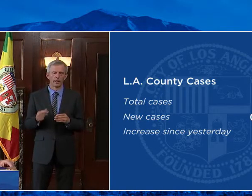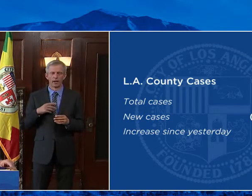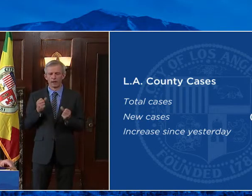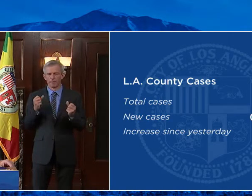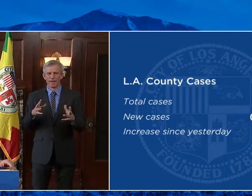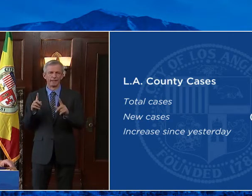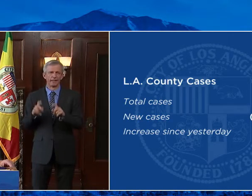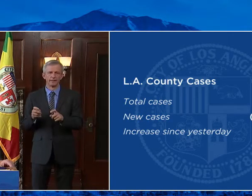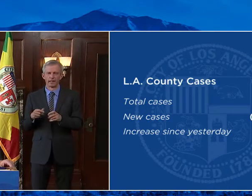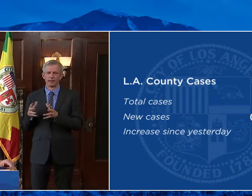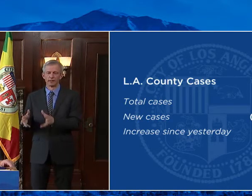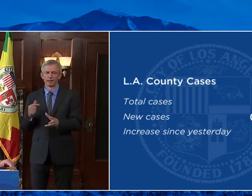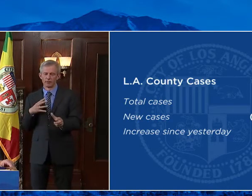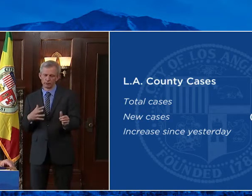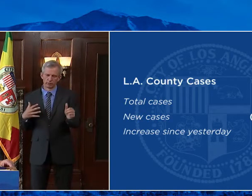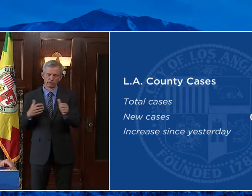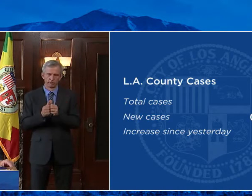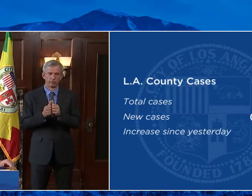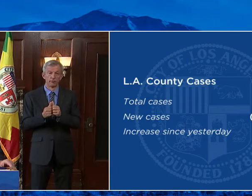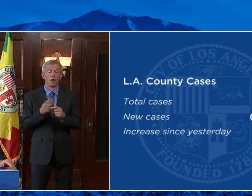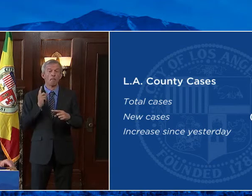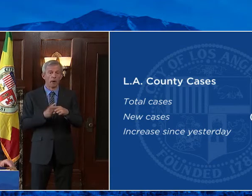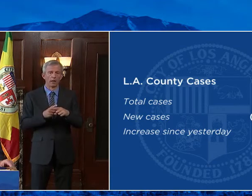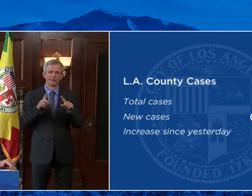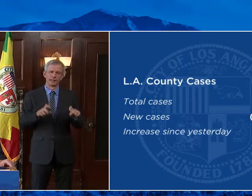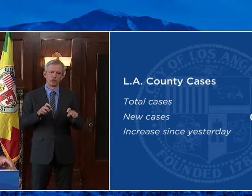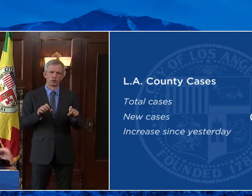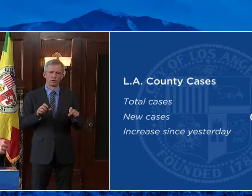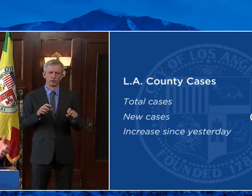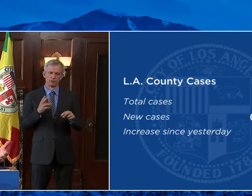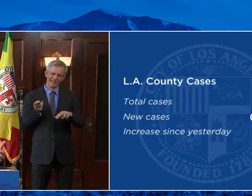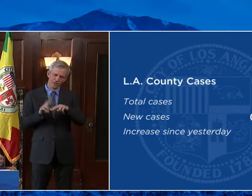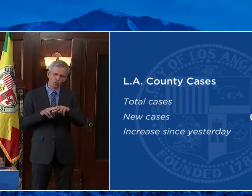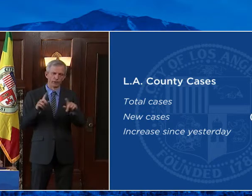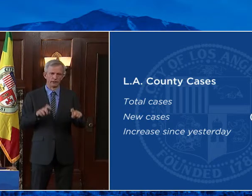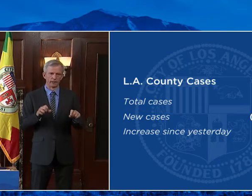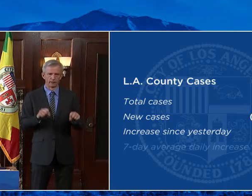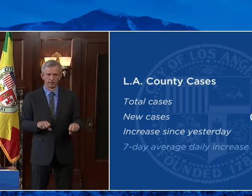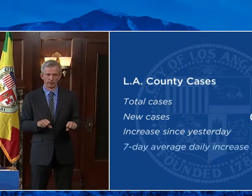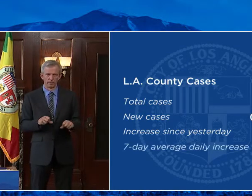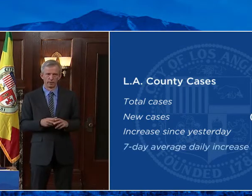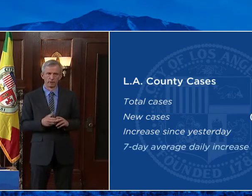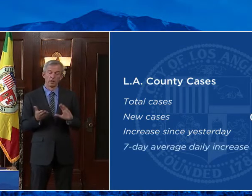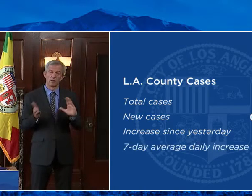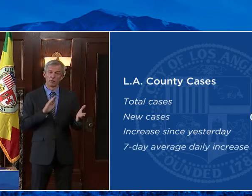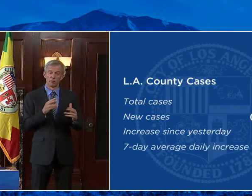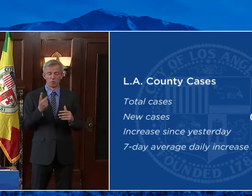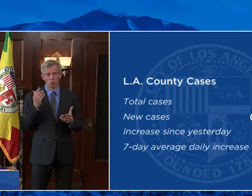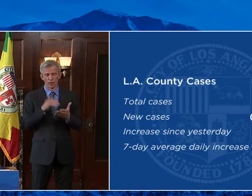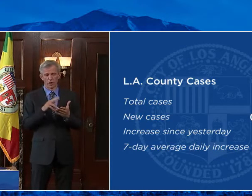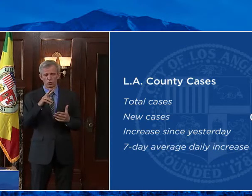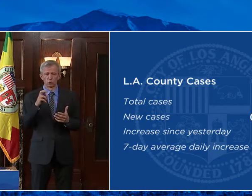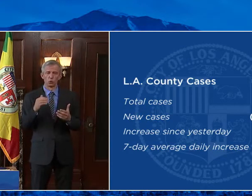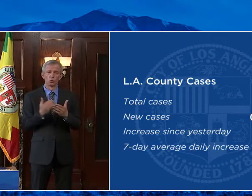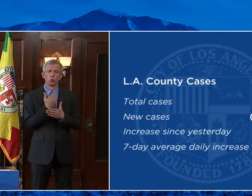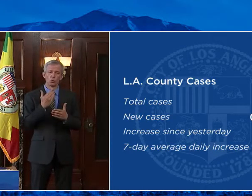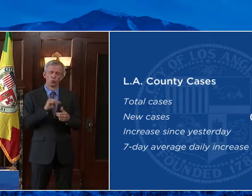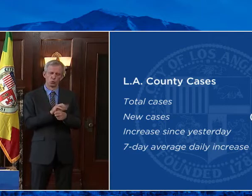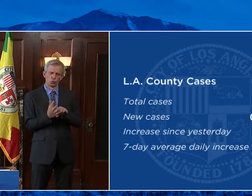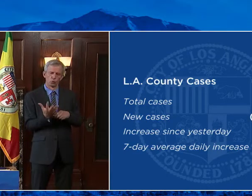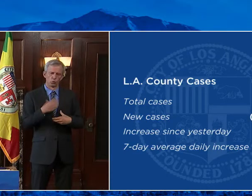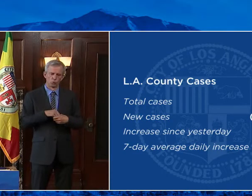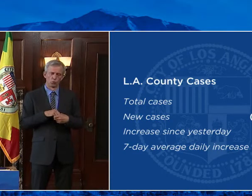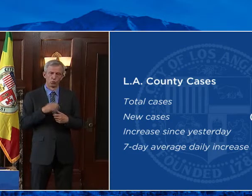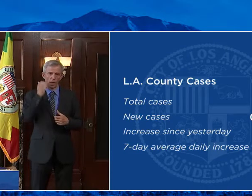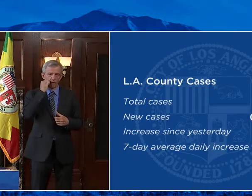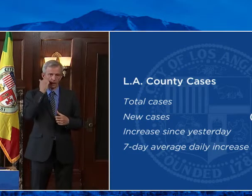come forward and our increased testing. For comparison, we've had about an average of 1,200 new cases each day over the last 7